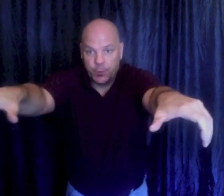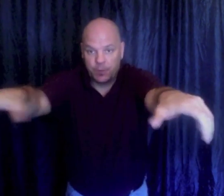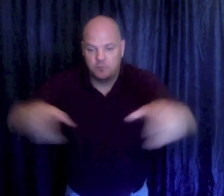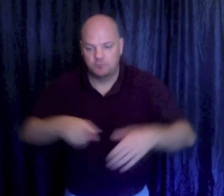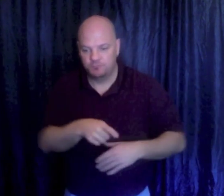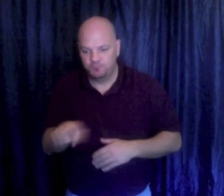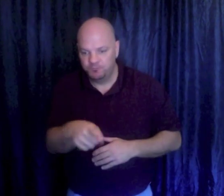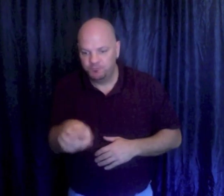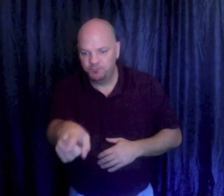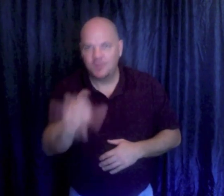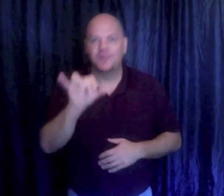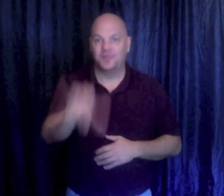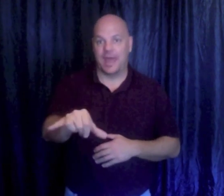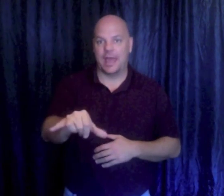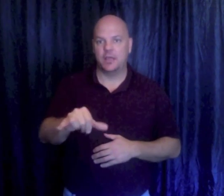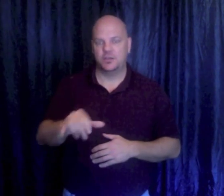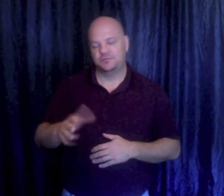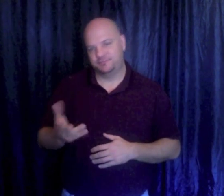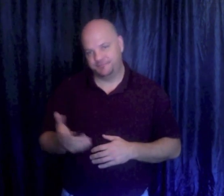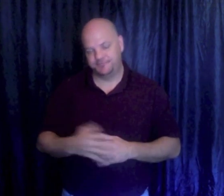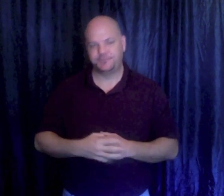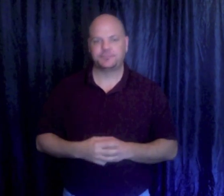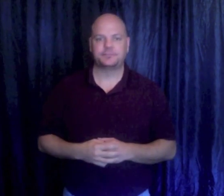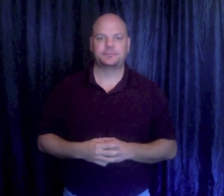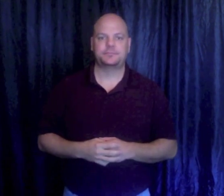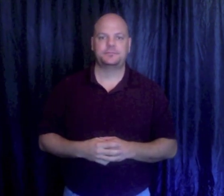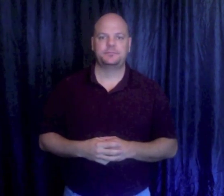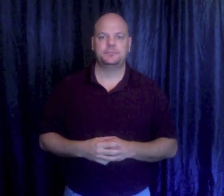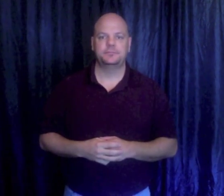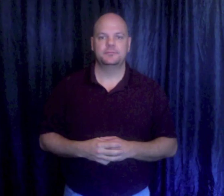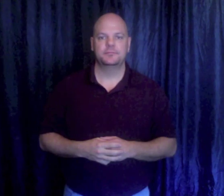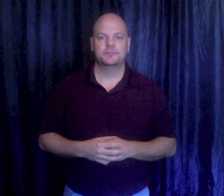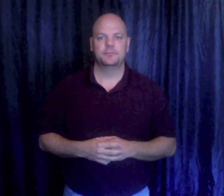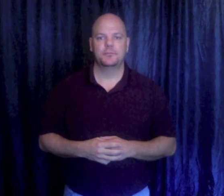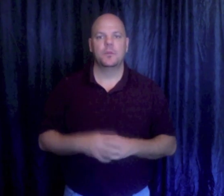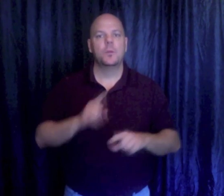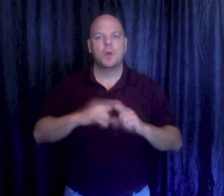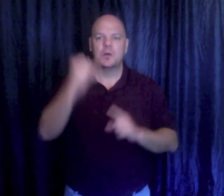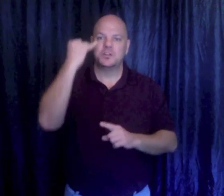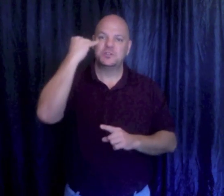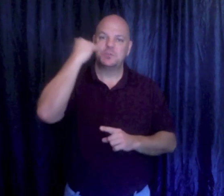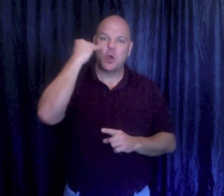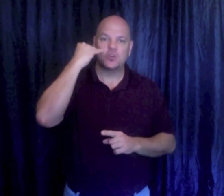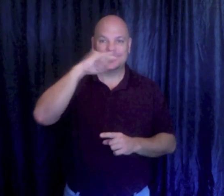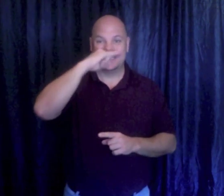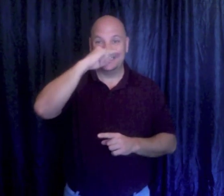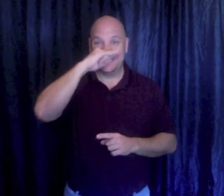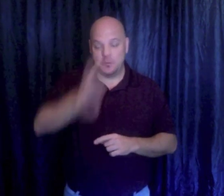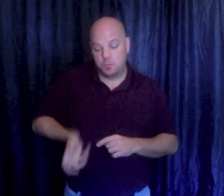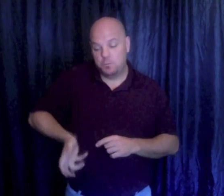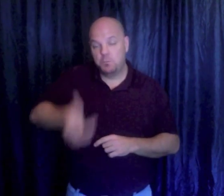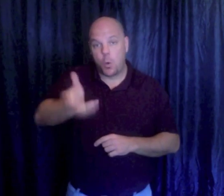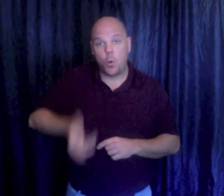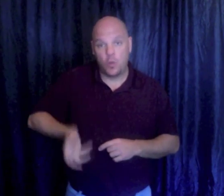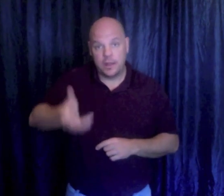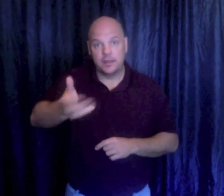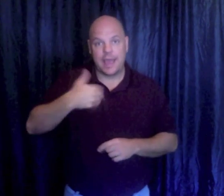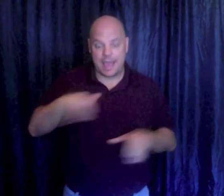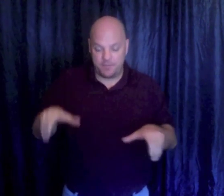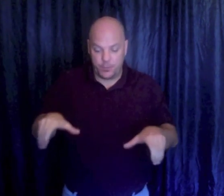out the gutters. But what would it be like? Have you ever seen a game where bowling where